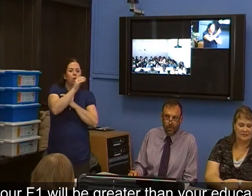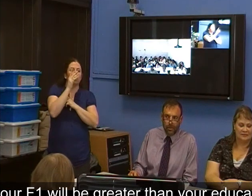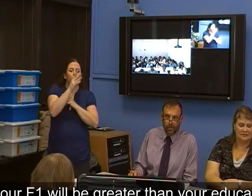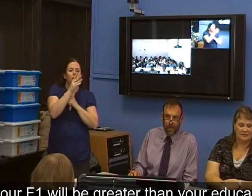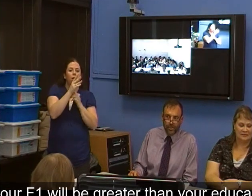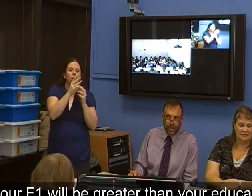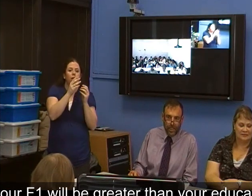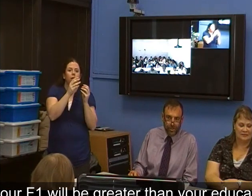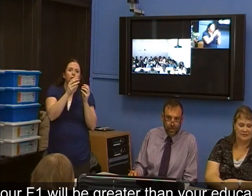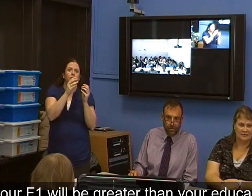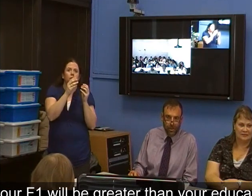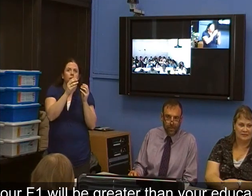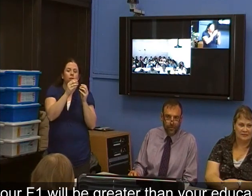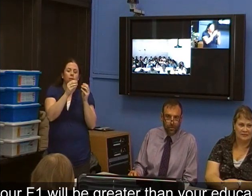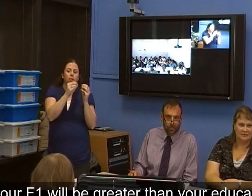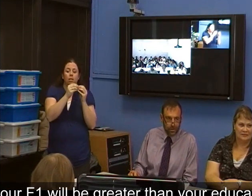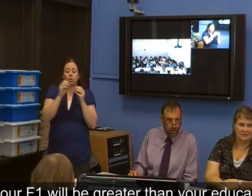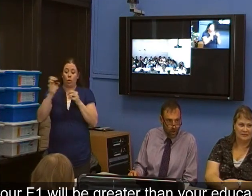your education.